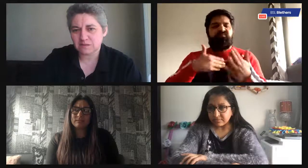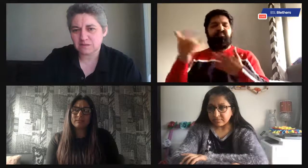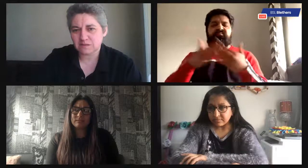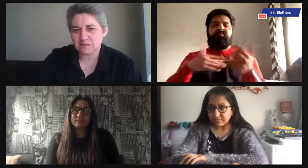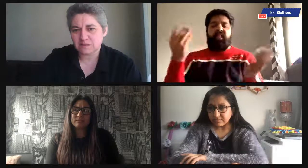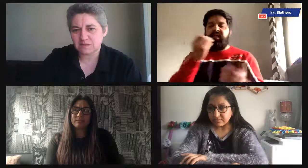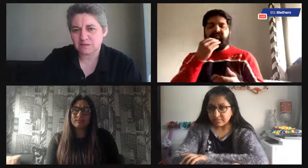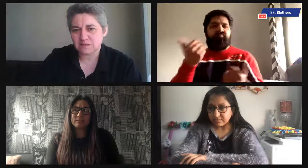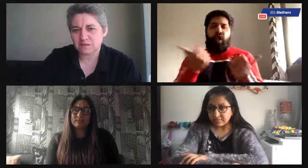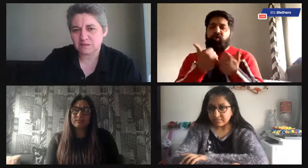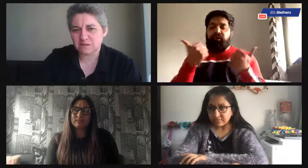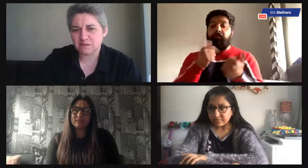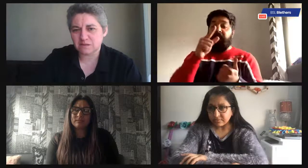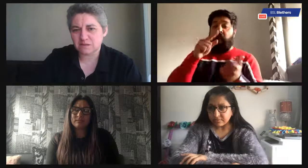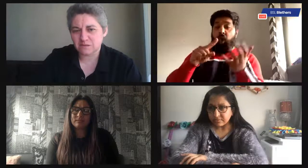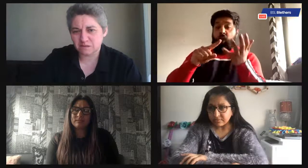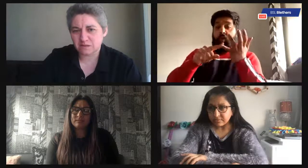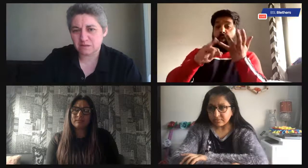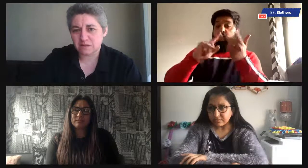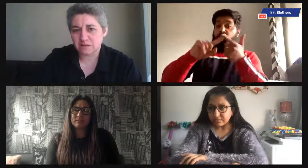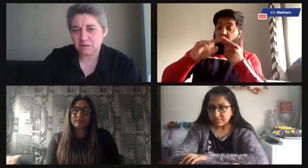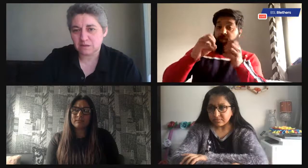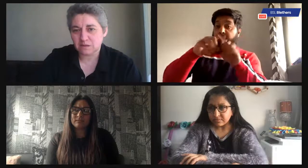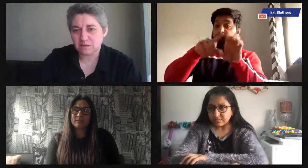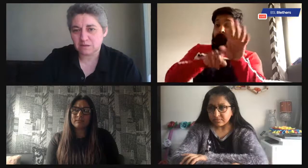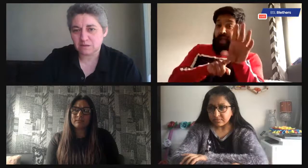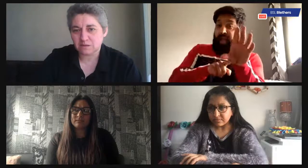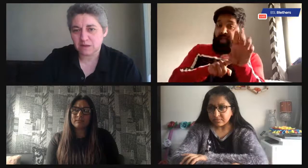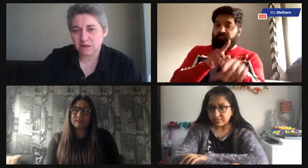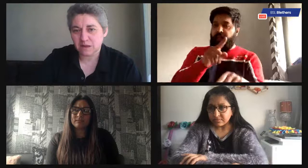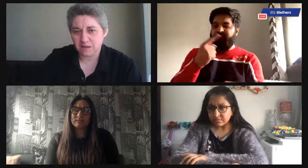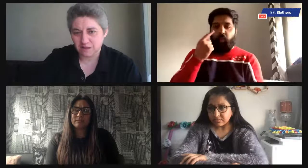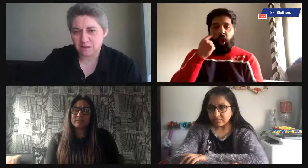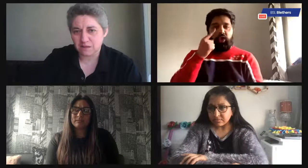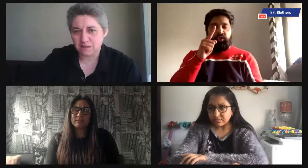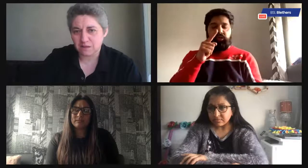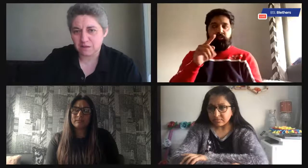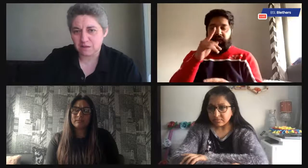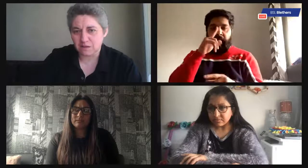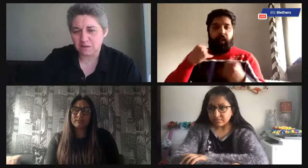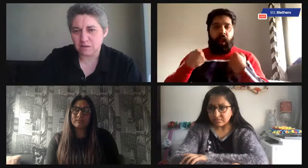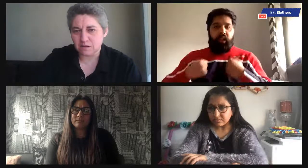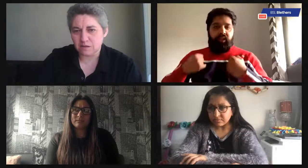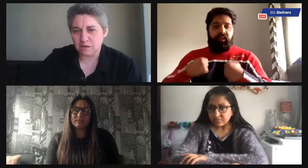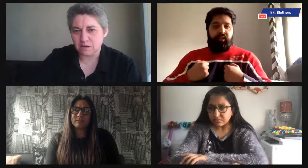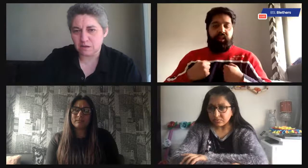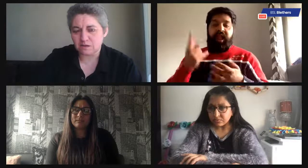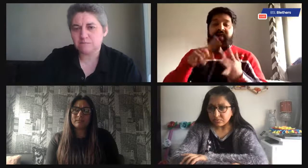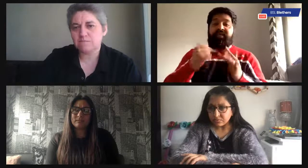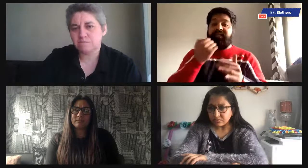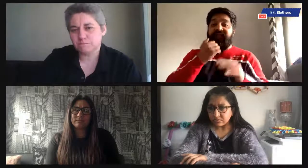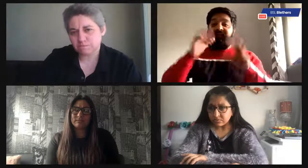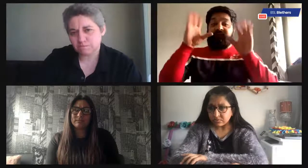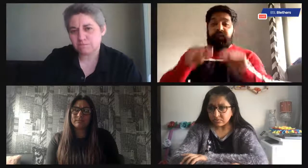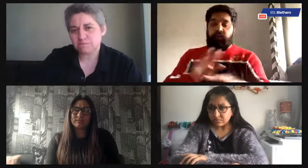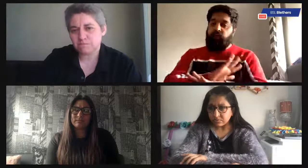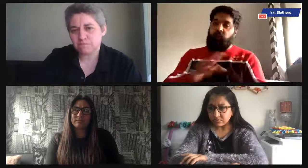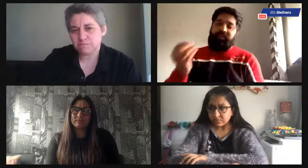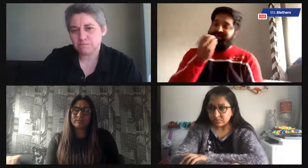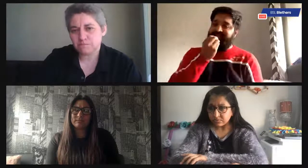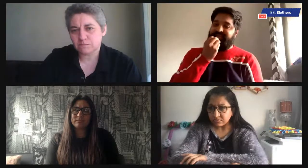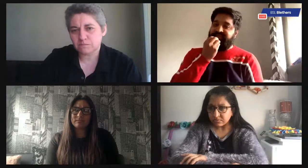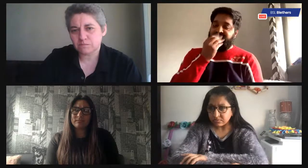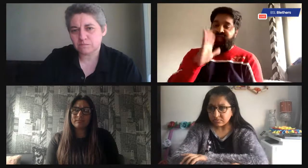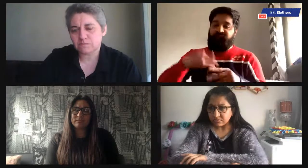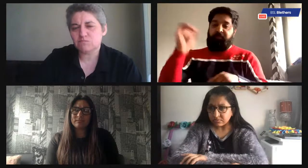also explaining to people the difference between a best before date or eat by date, because the